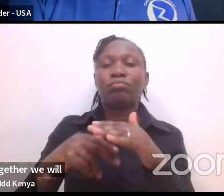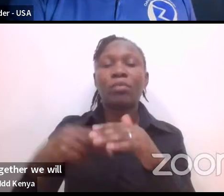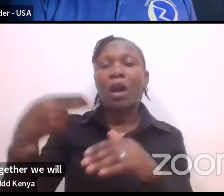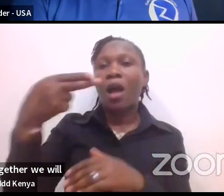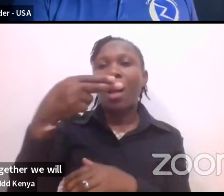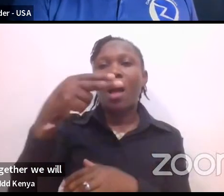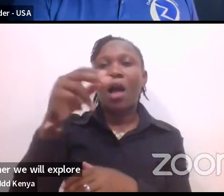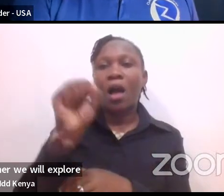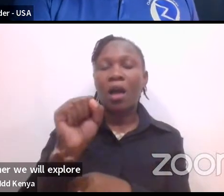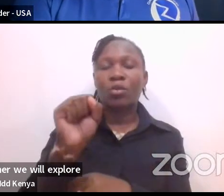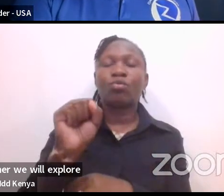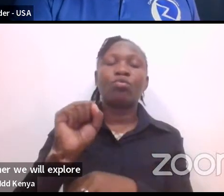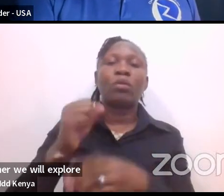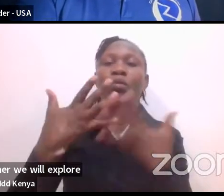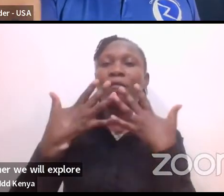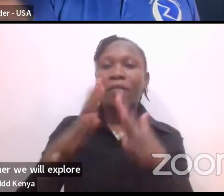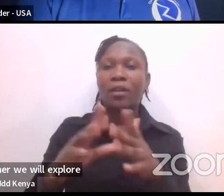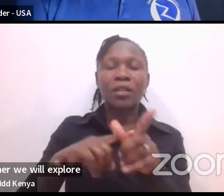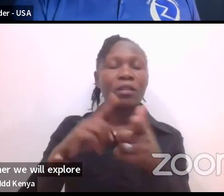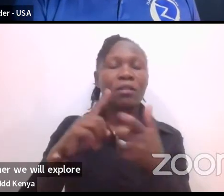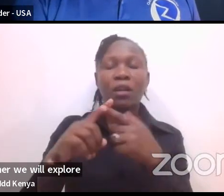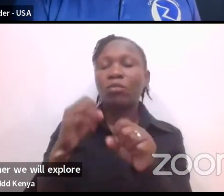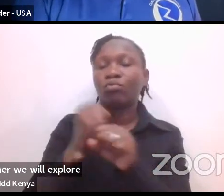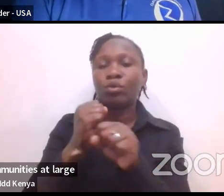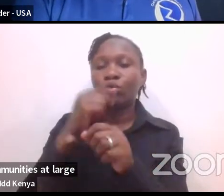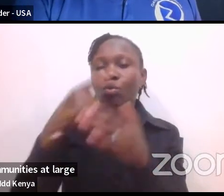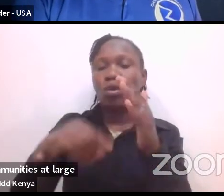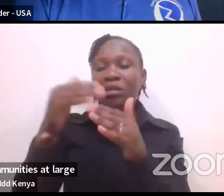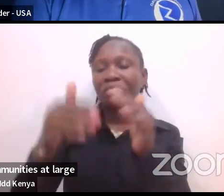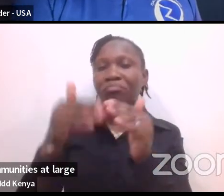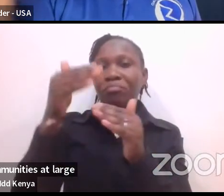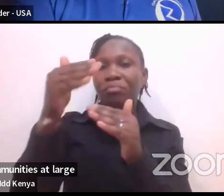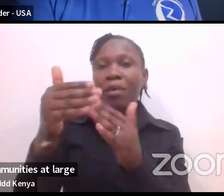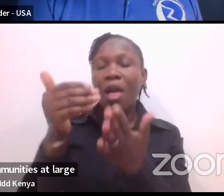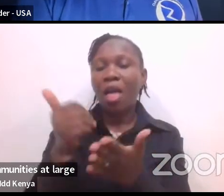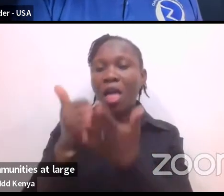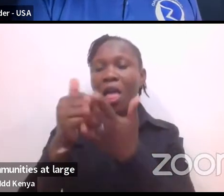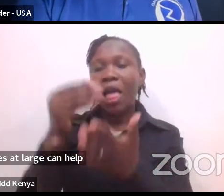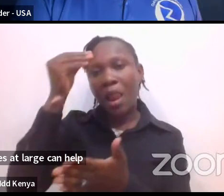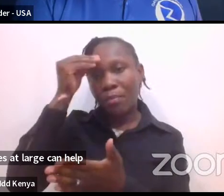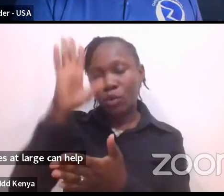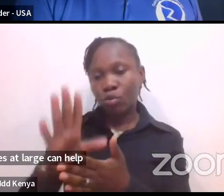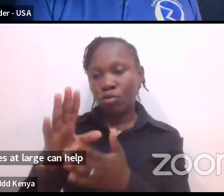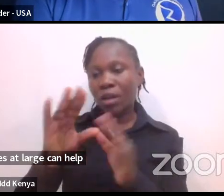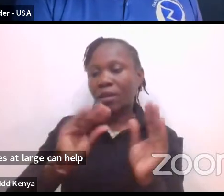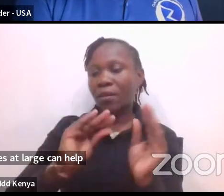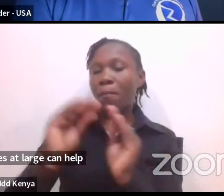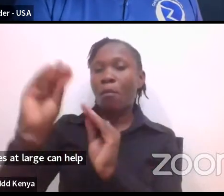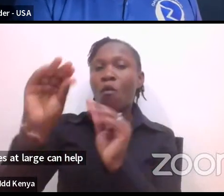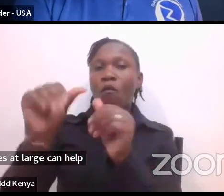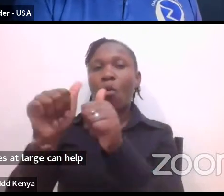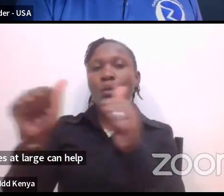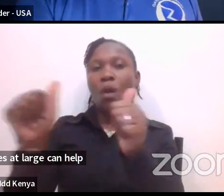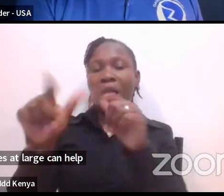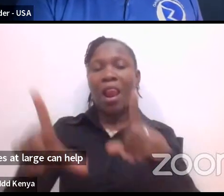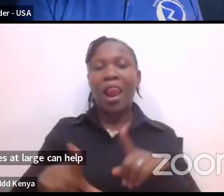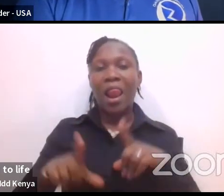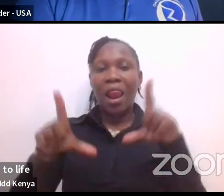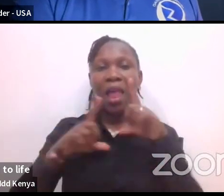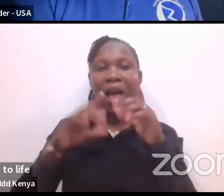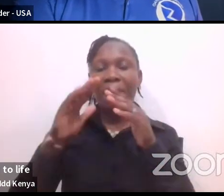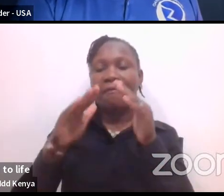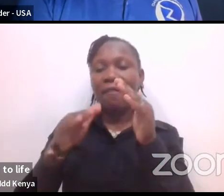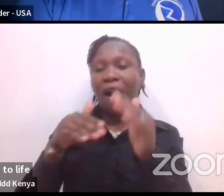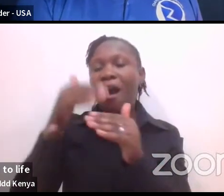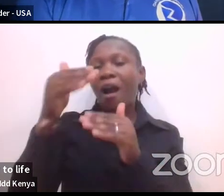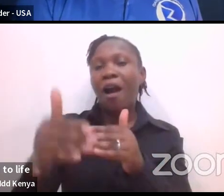educators, schools, and communities at large can help students transition successfully to life beyond secondary